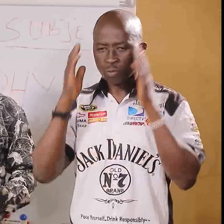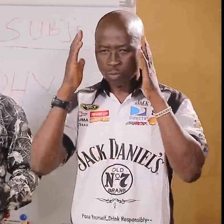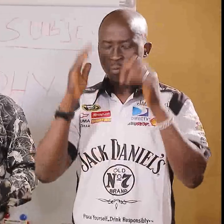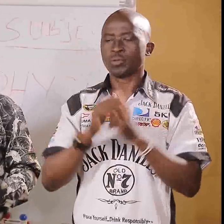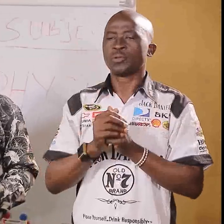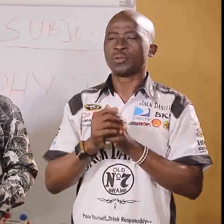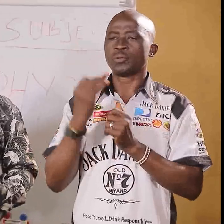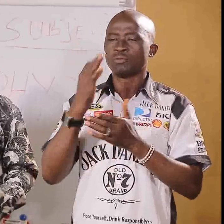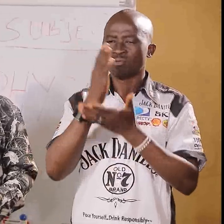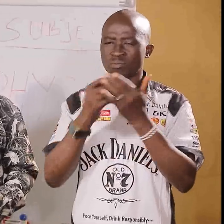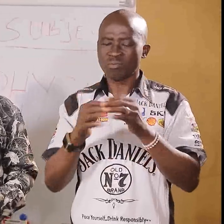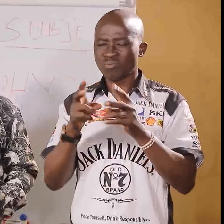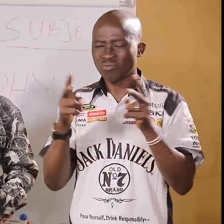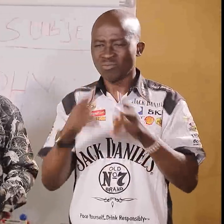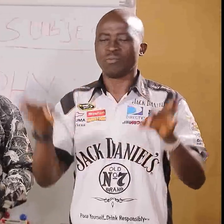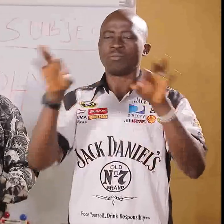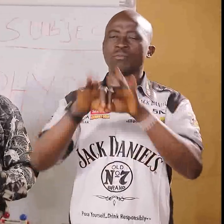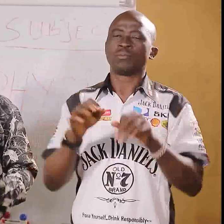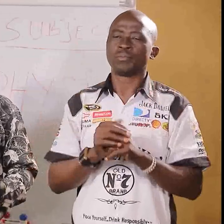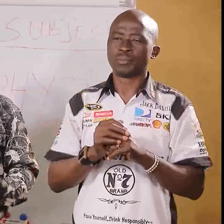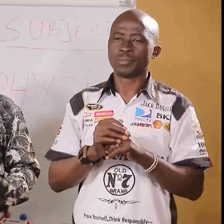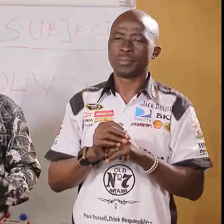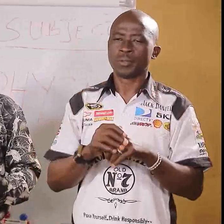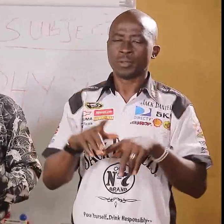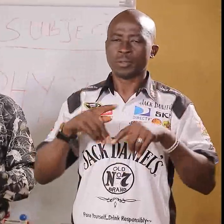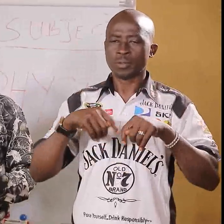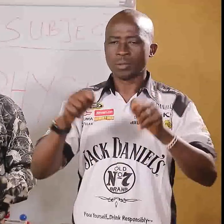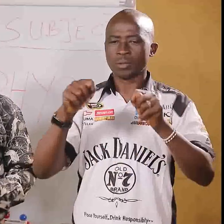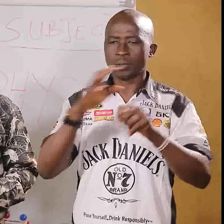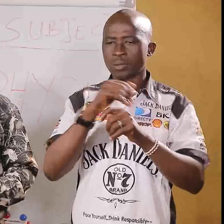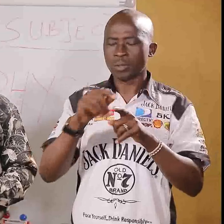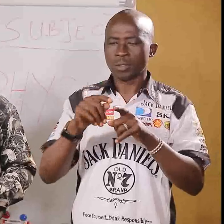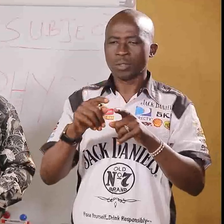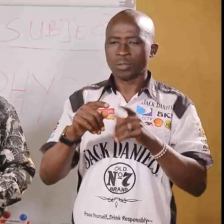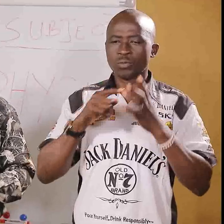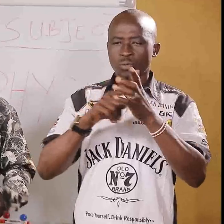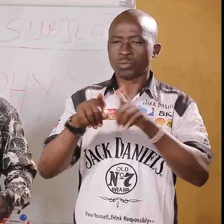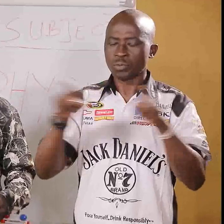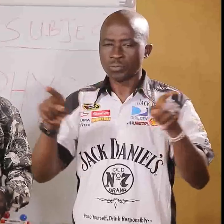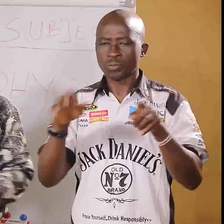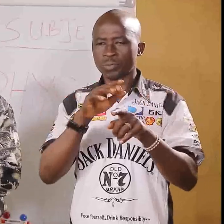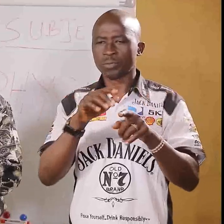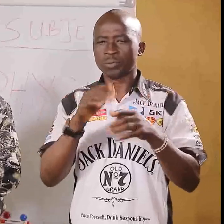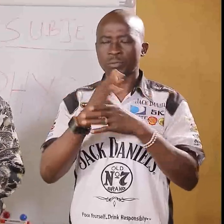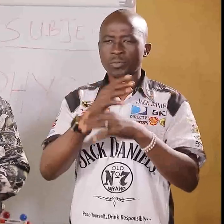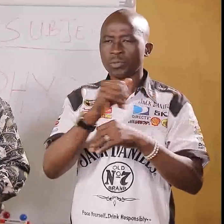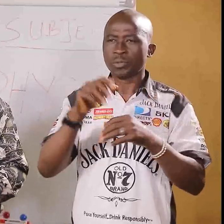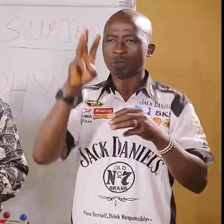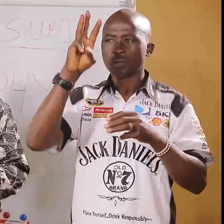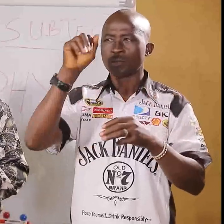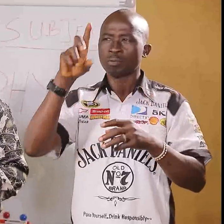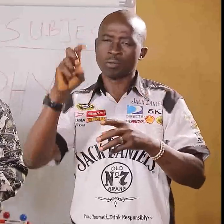of something very important. Try and differentiate between a wave and a wave